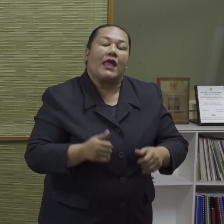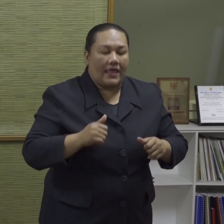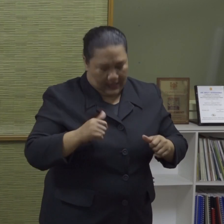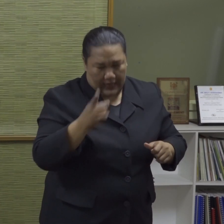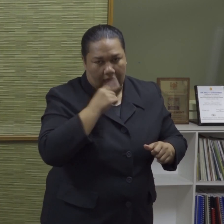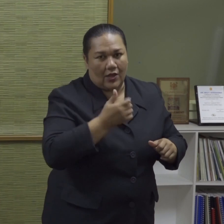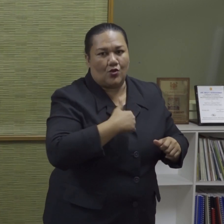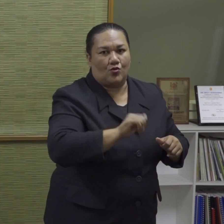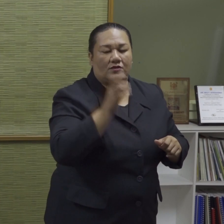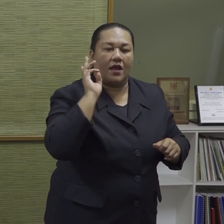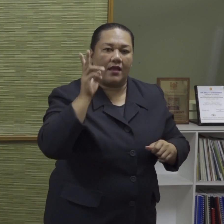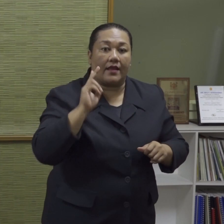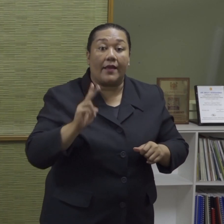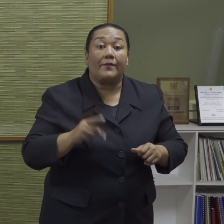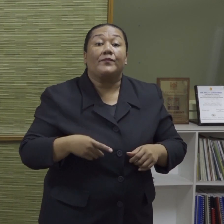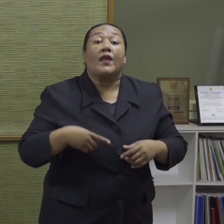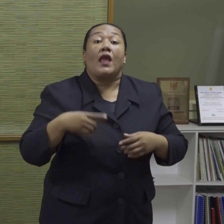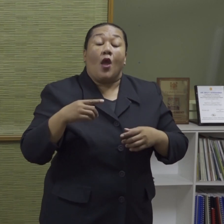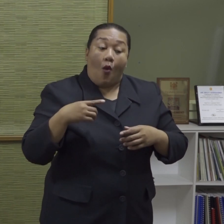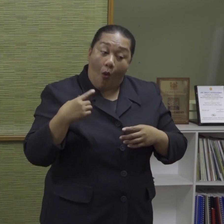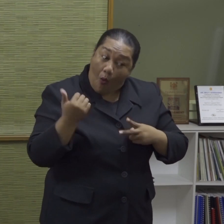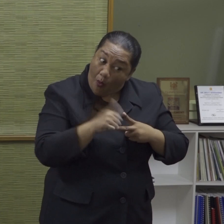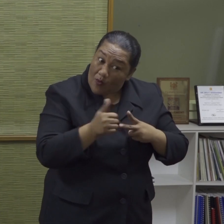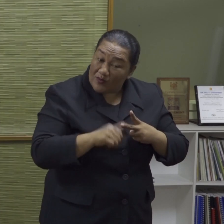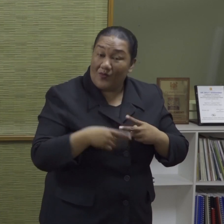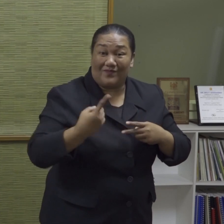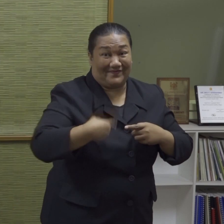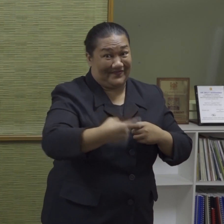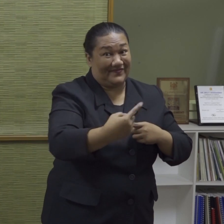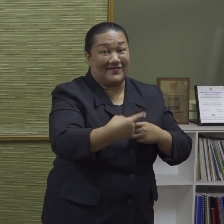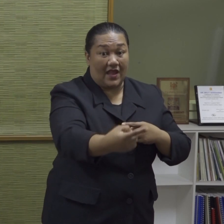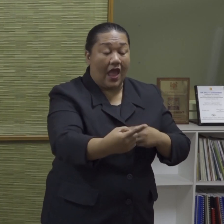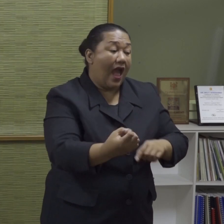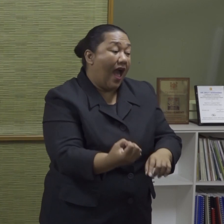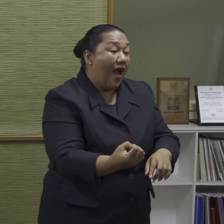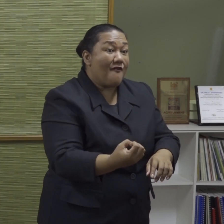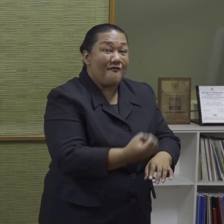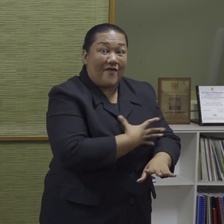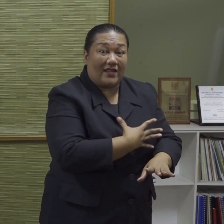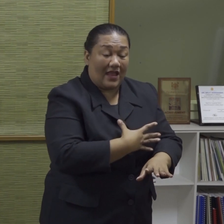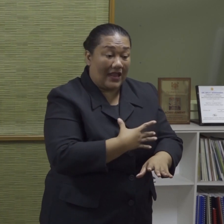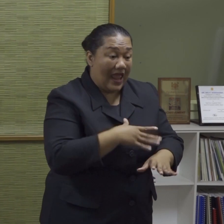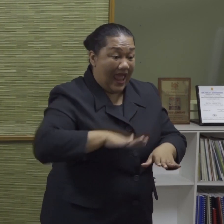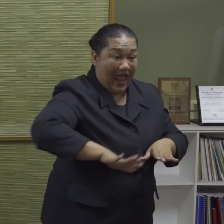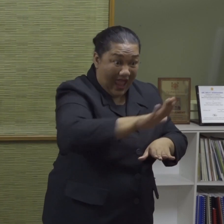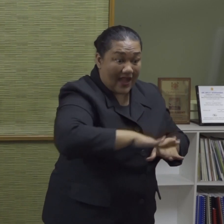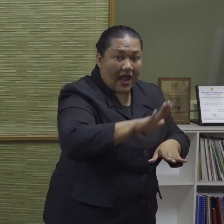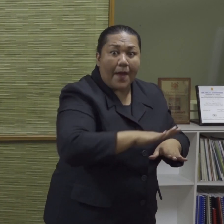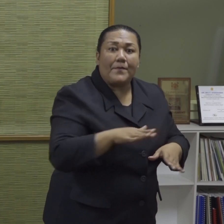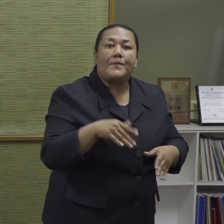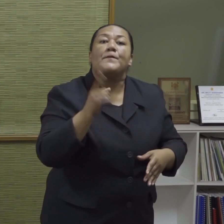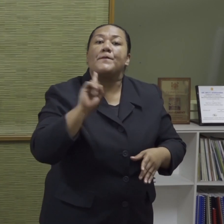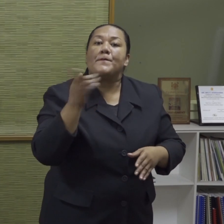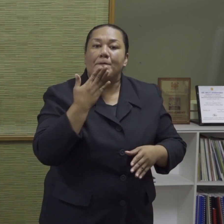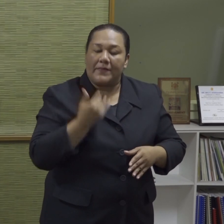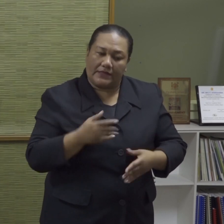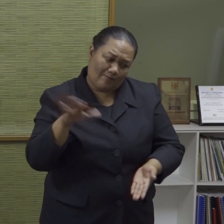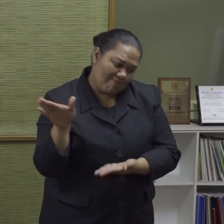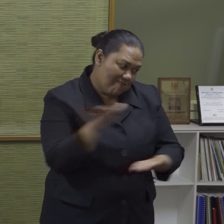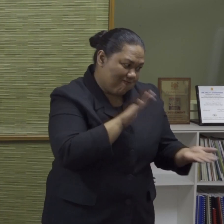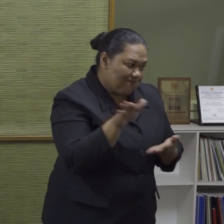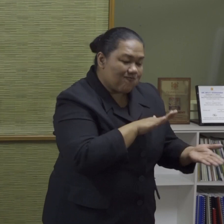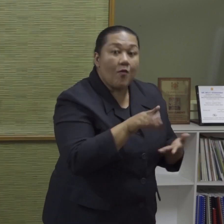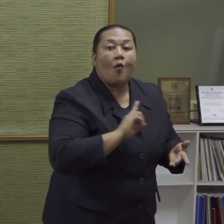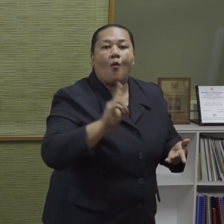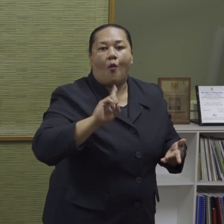is, we will continue to ask residents in affected areas to store water and food and practice good